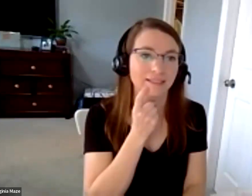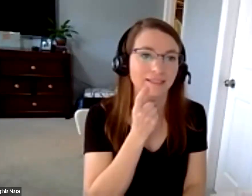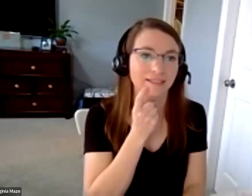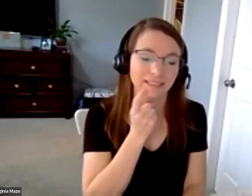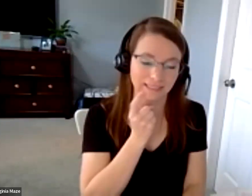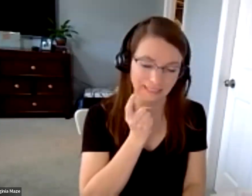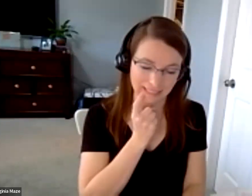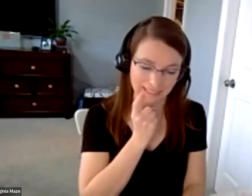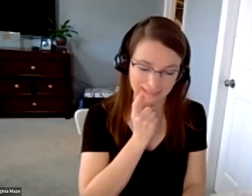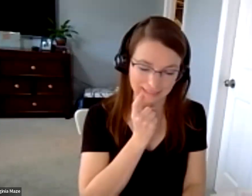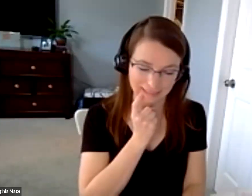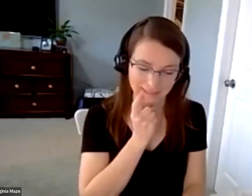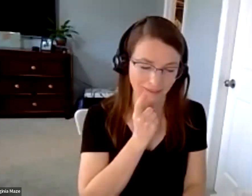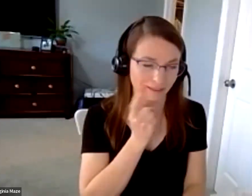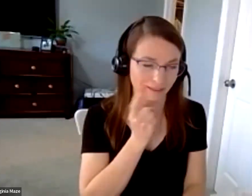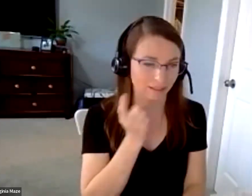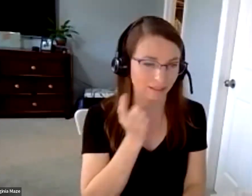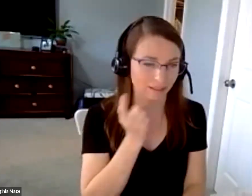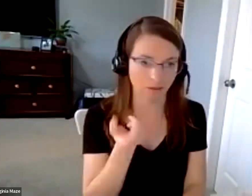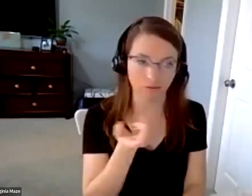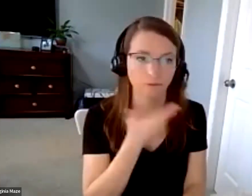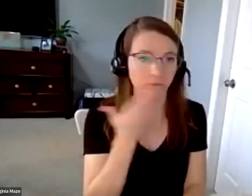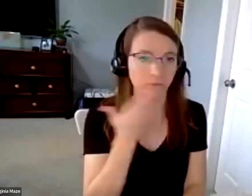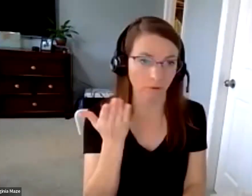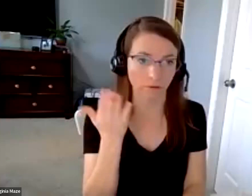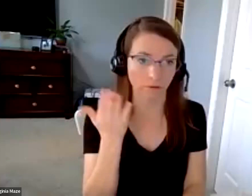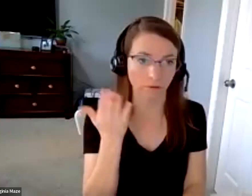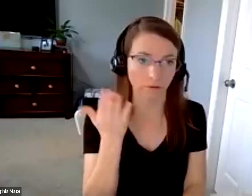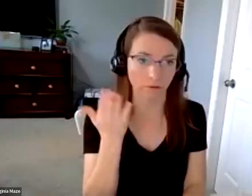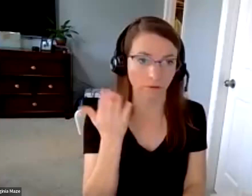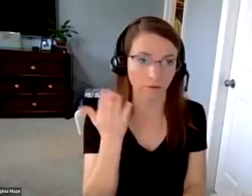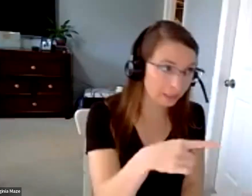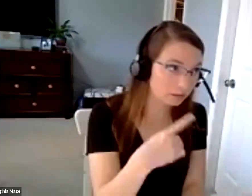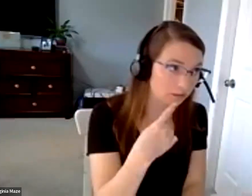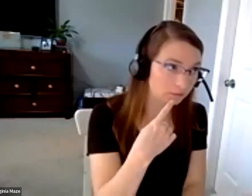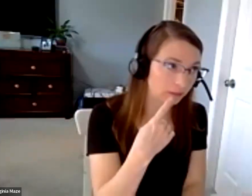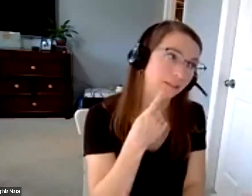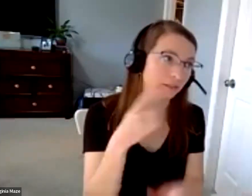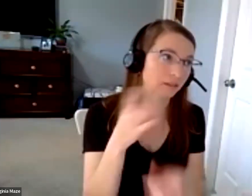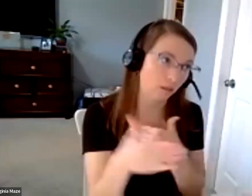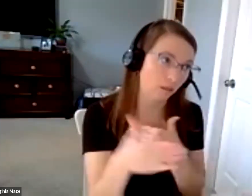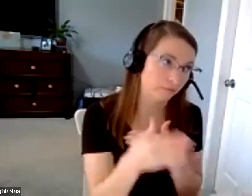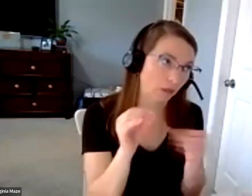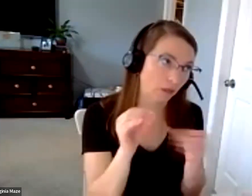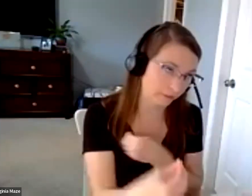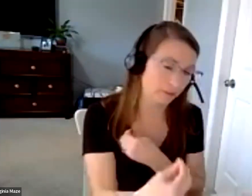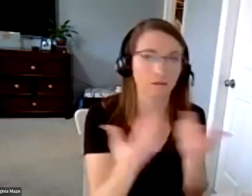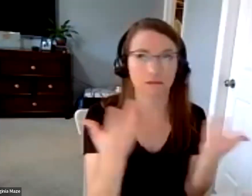ex-dentist. Dentist. That's for going, like dentist office,